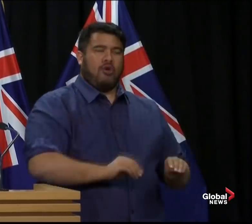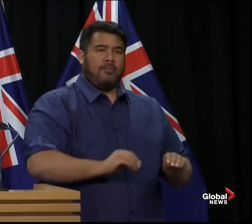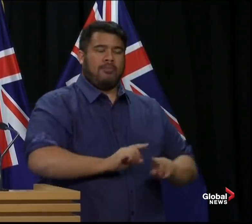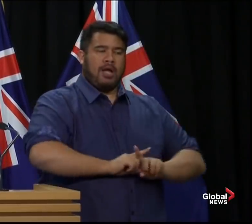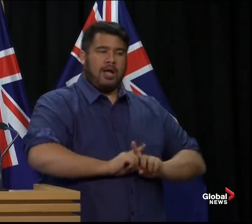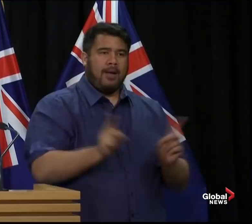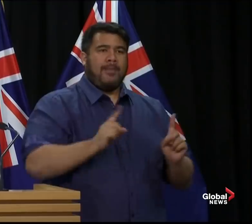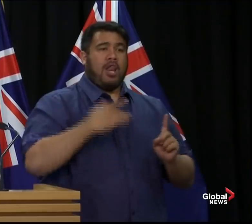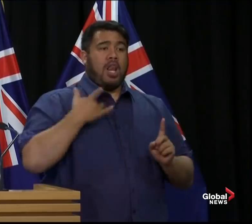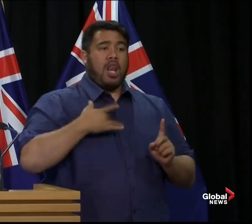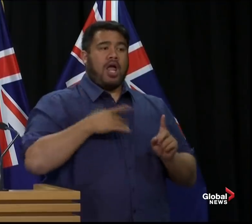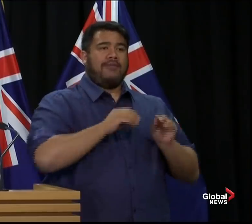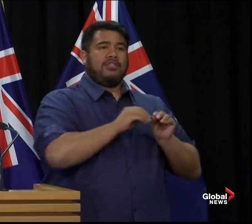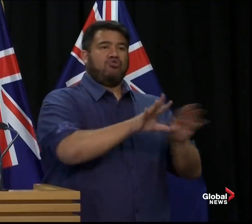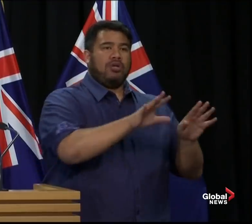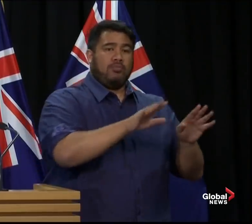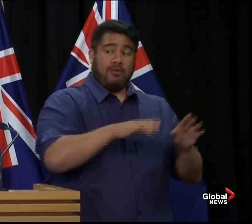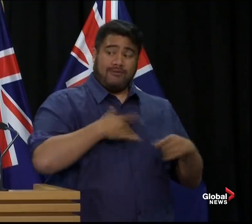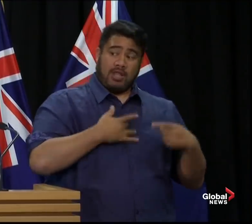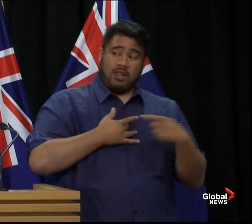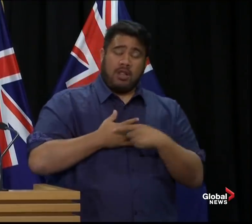I've had contact